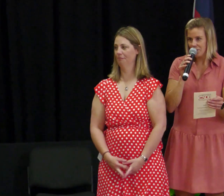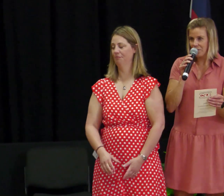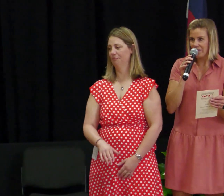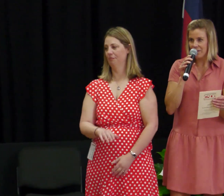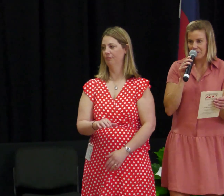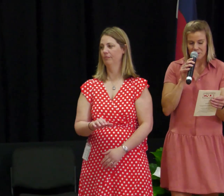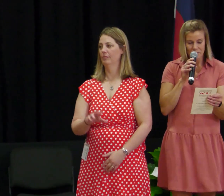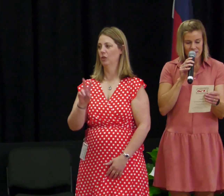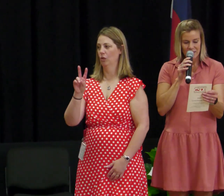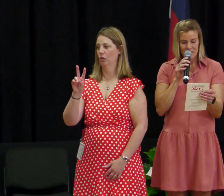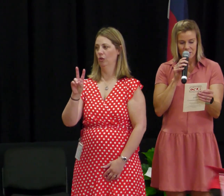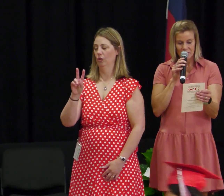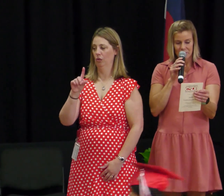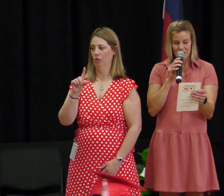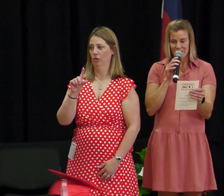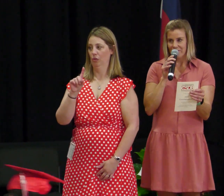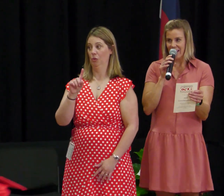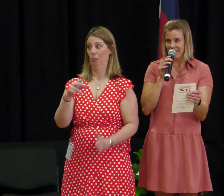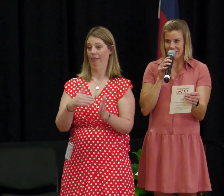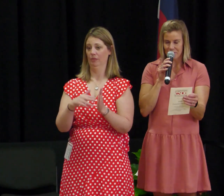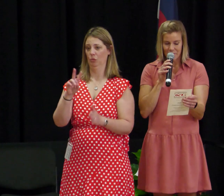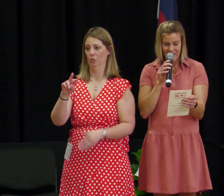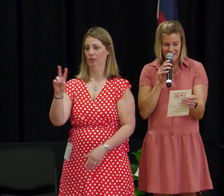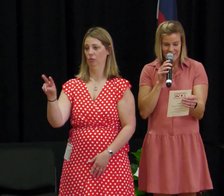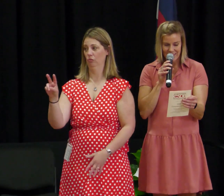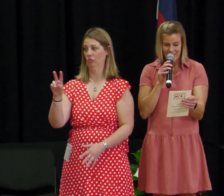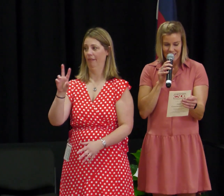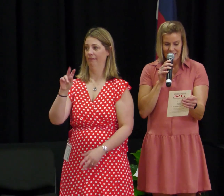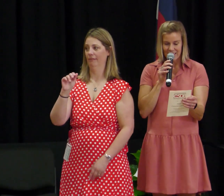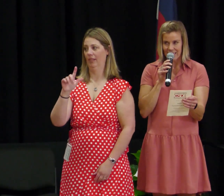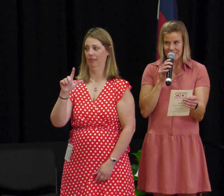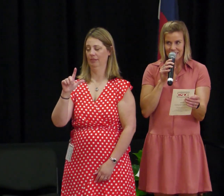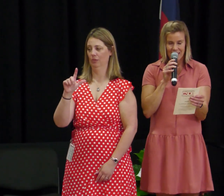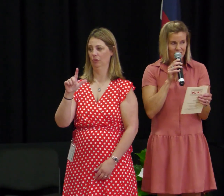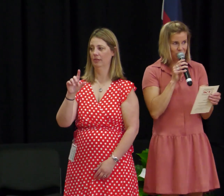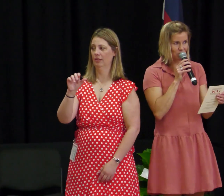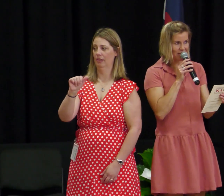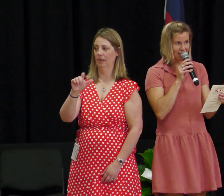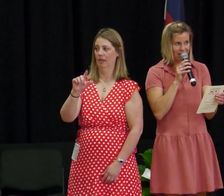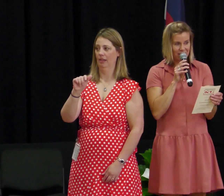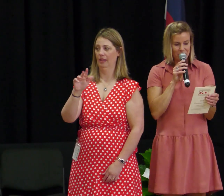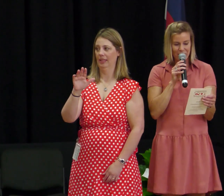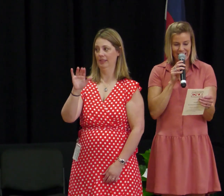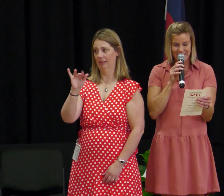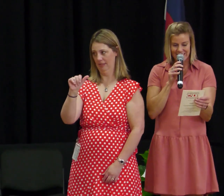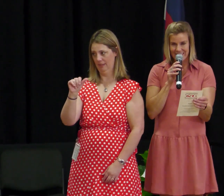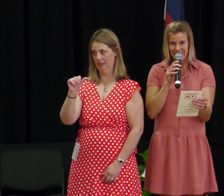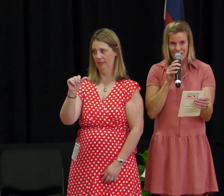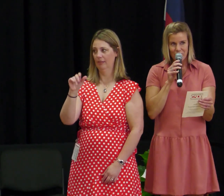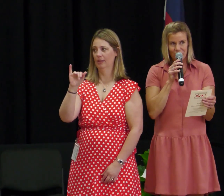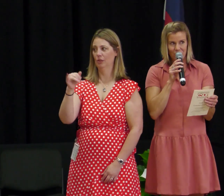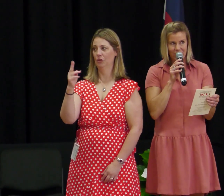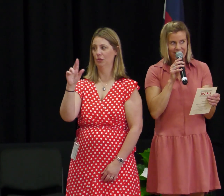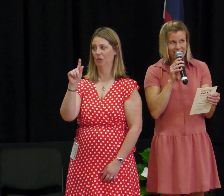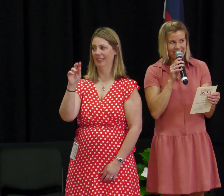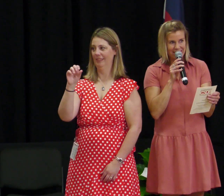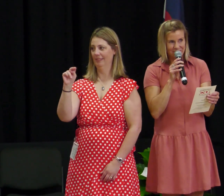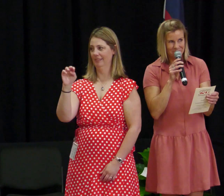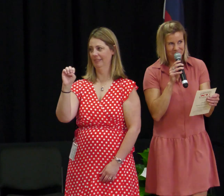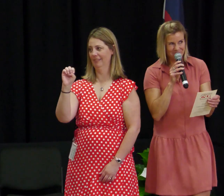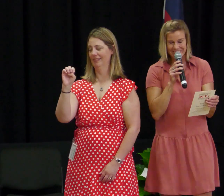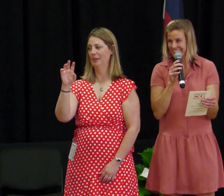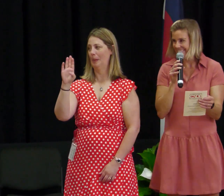Our 2022 Valedictorian Alacia Julene Bates Florence